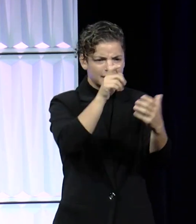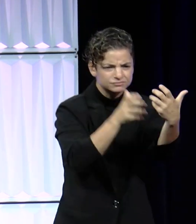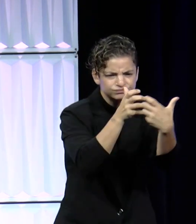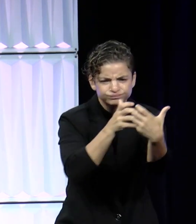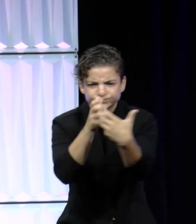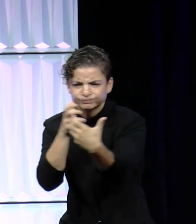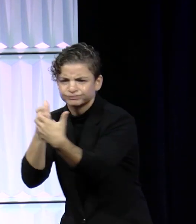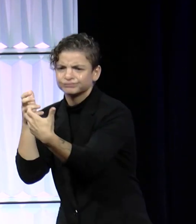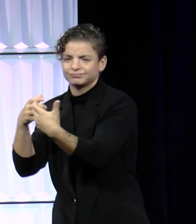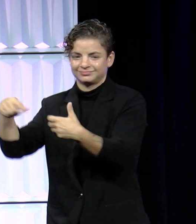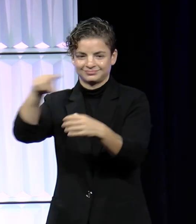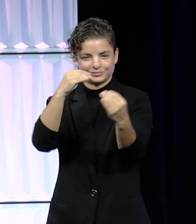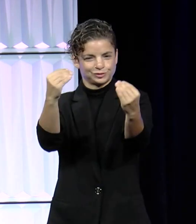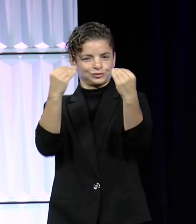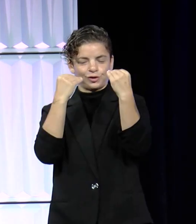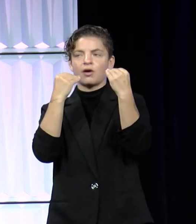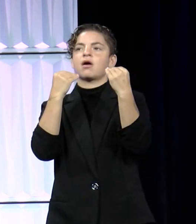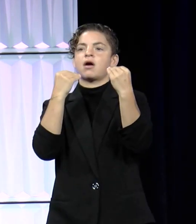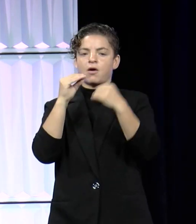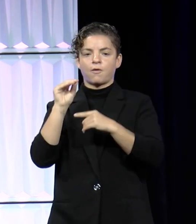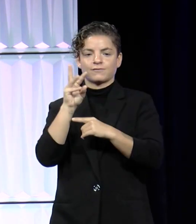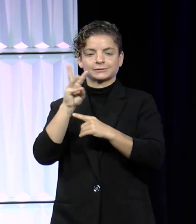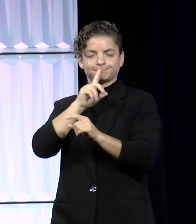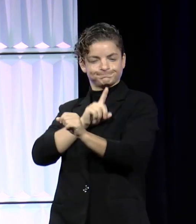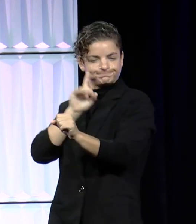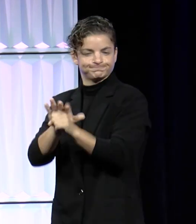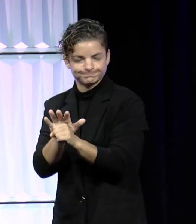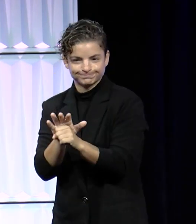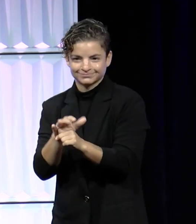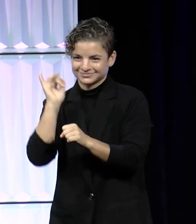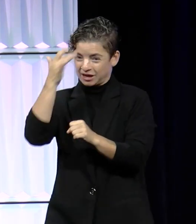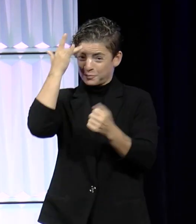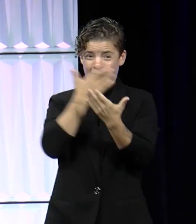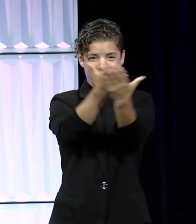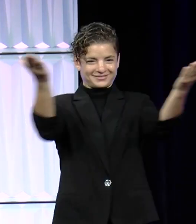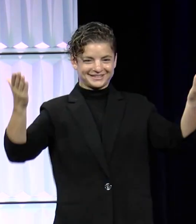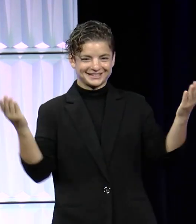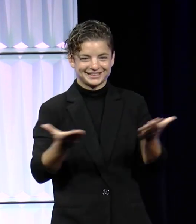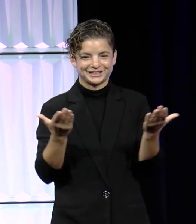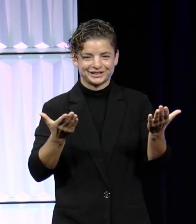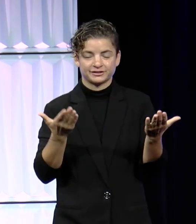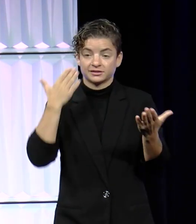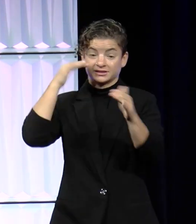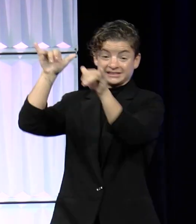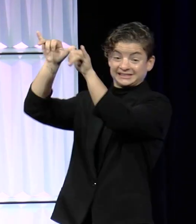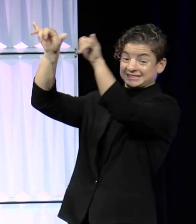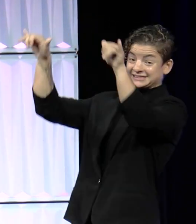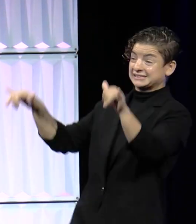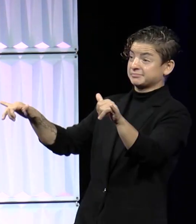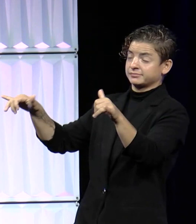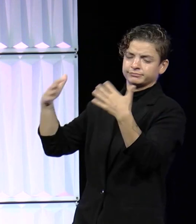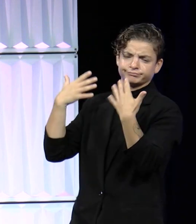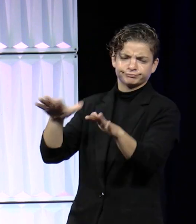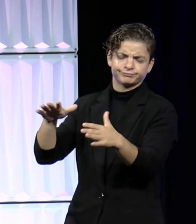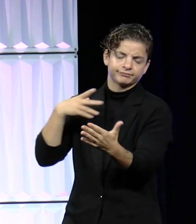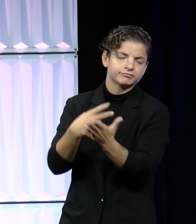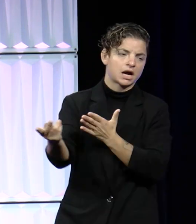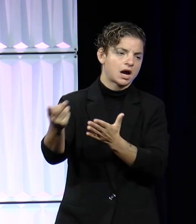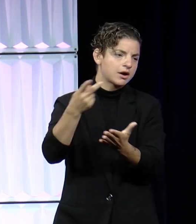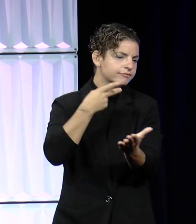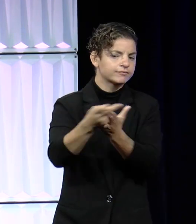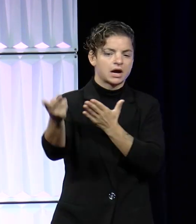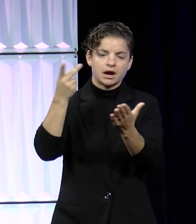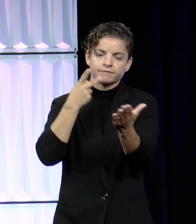you are here. We've got to confront layers of systemic failures that survivors are facing when they're seeking